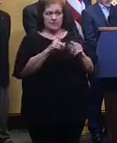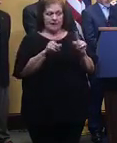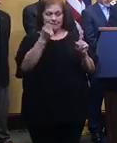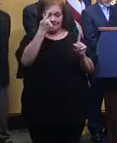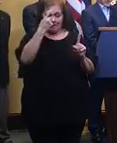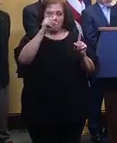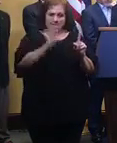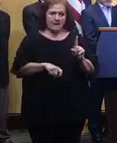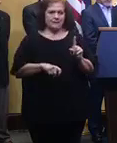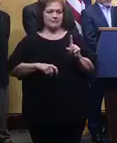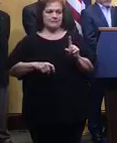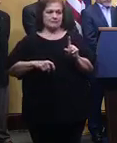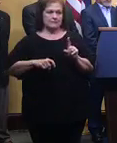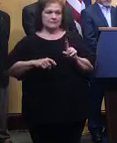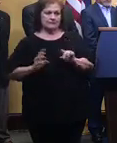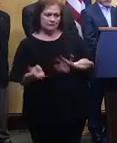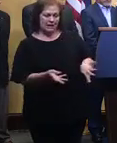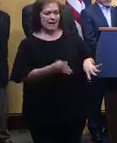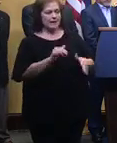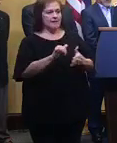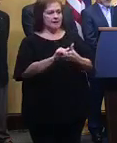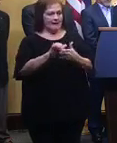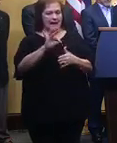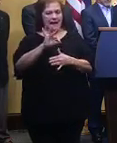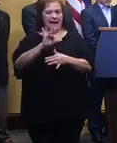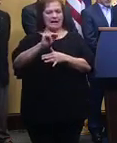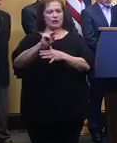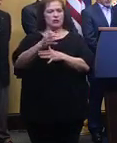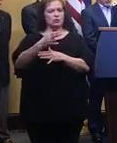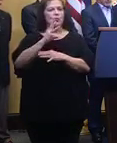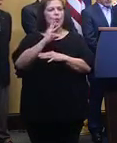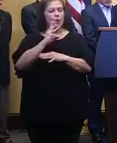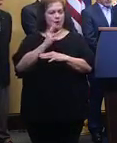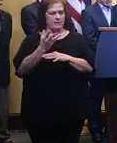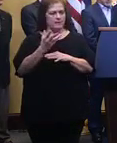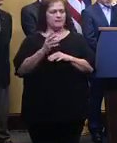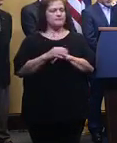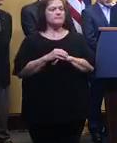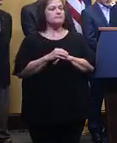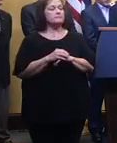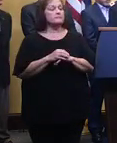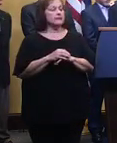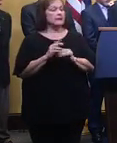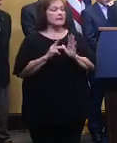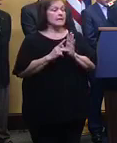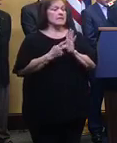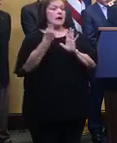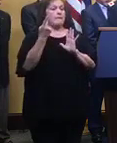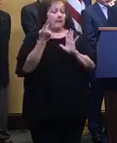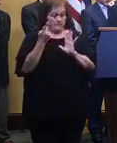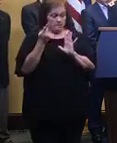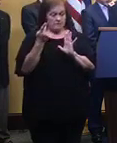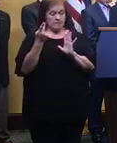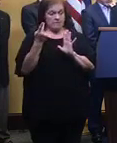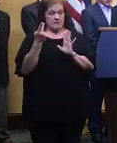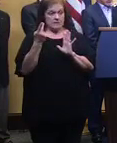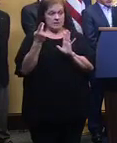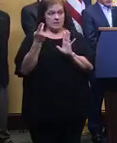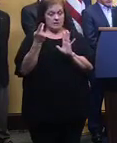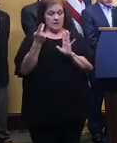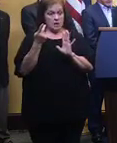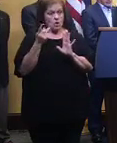street into the SELA system that is the challenge. It has doubled the storage capacity in the